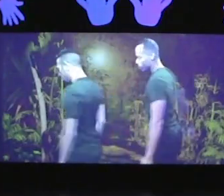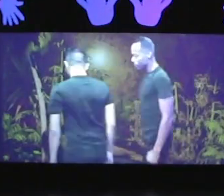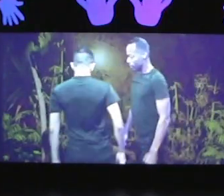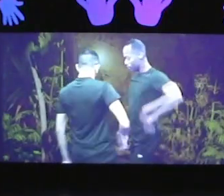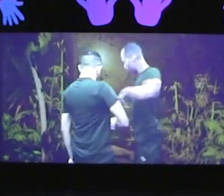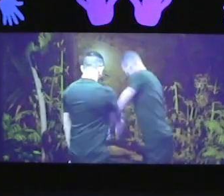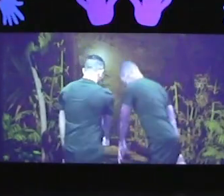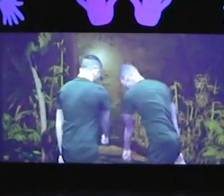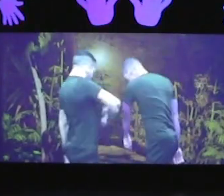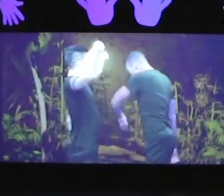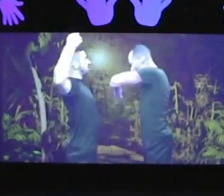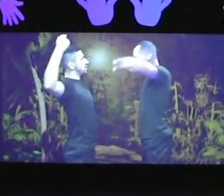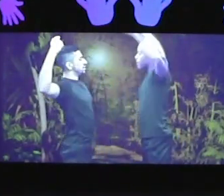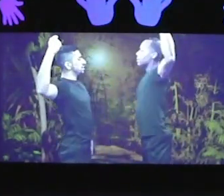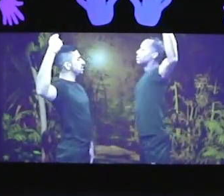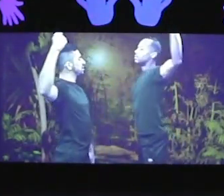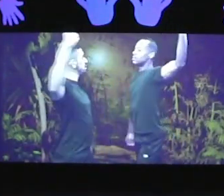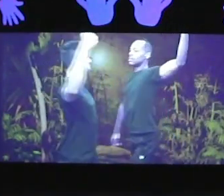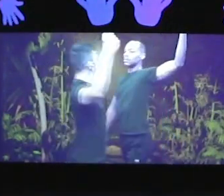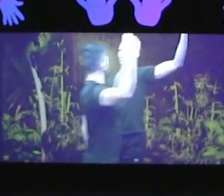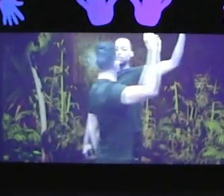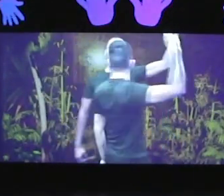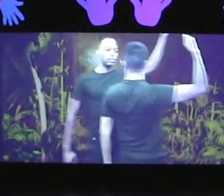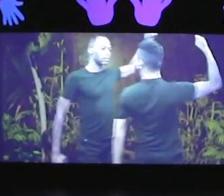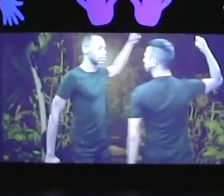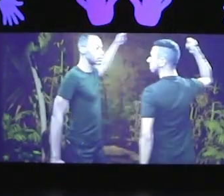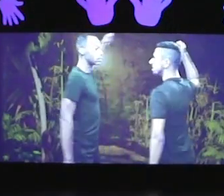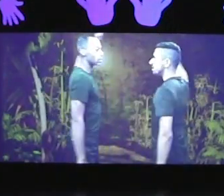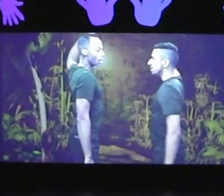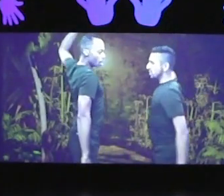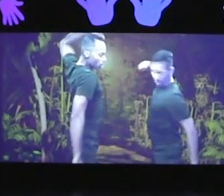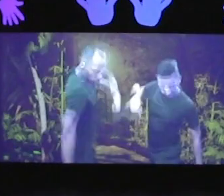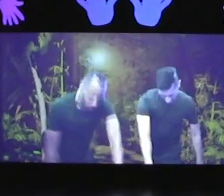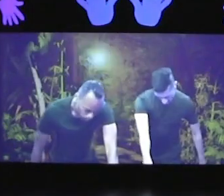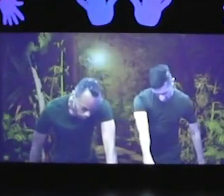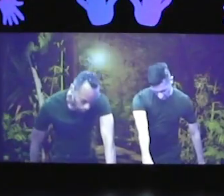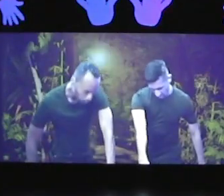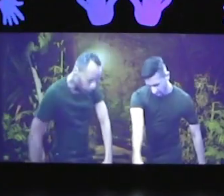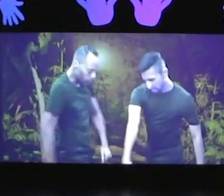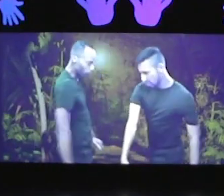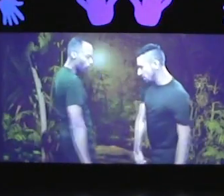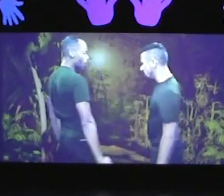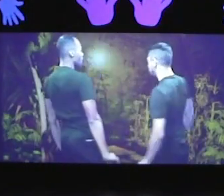He took his vorpal sword at hand, long time the mandsome foe he sought. So rested